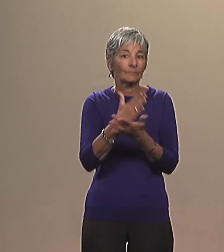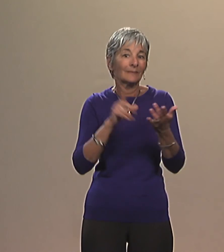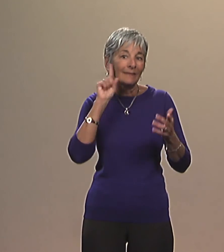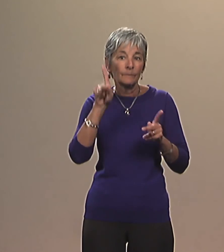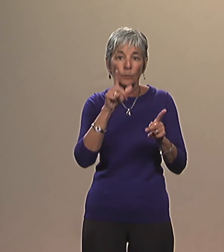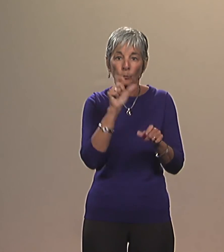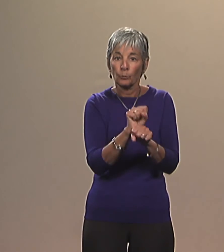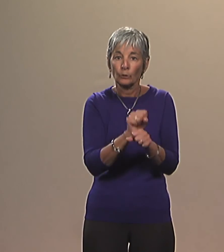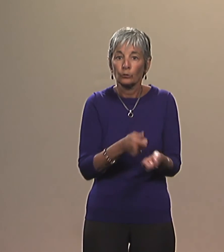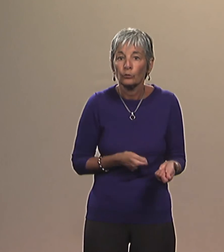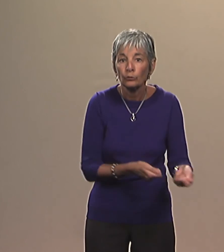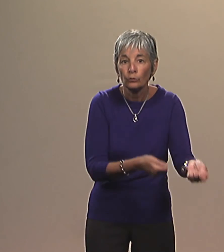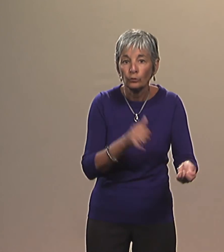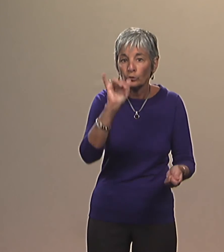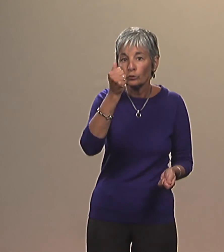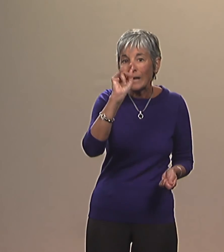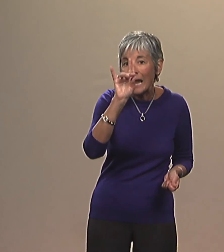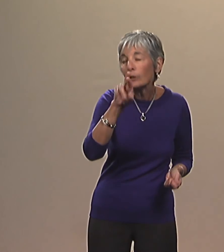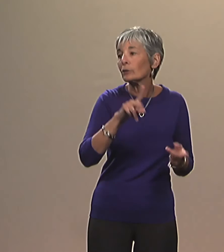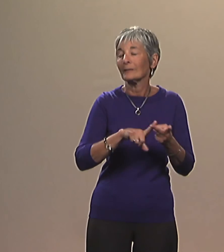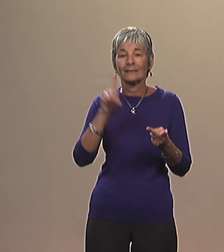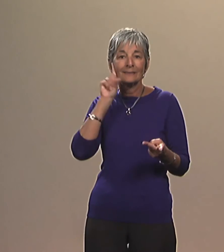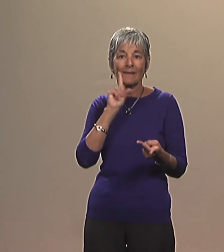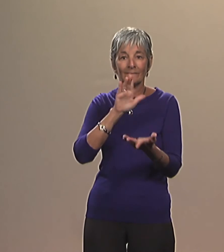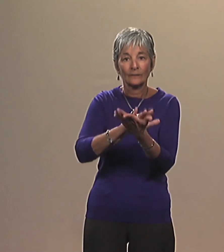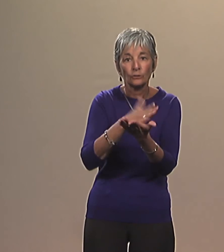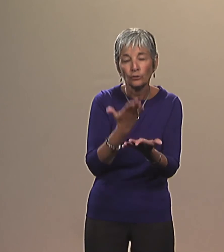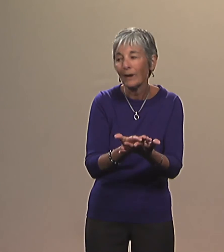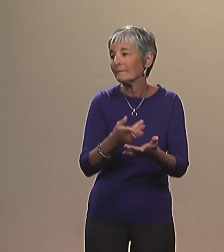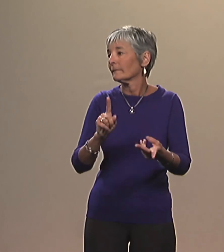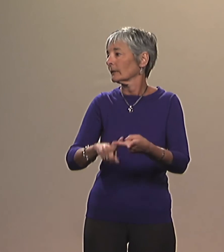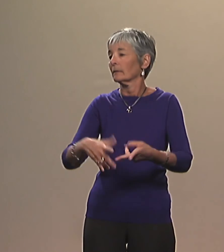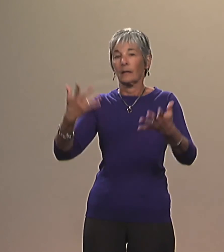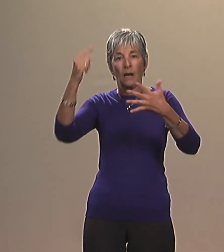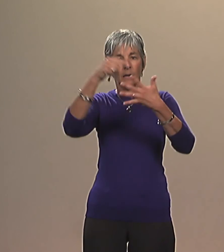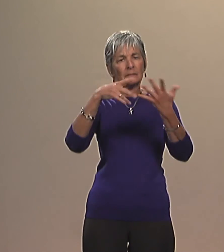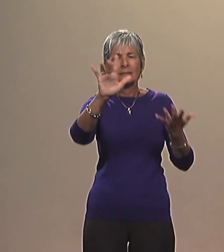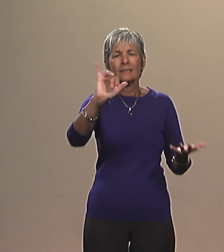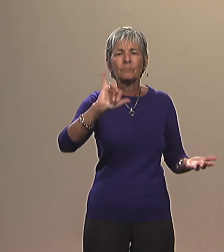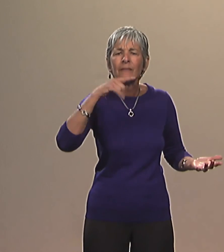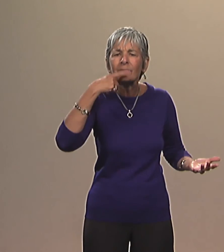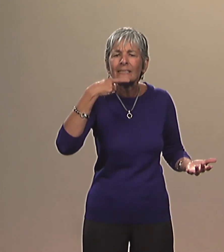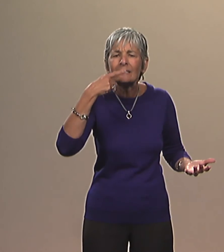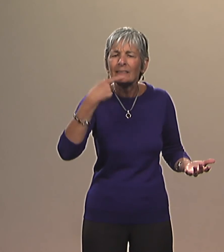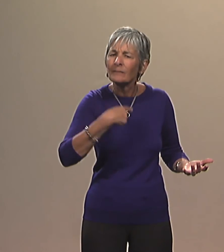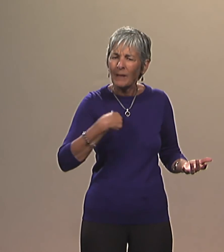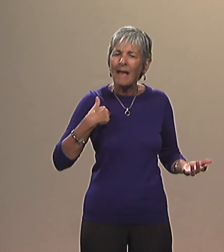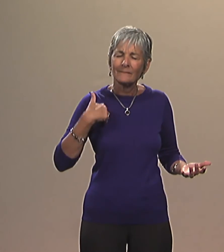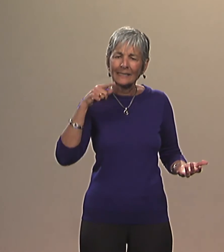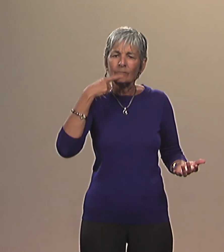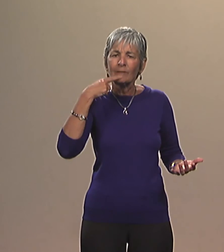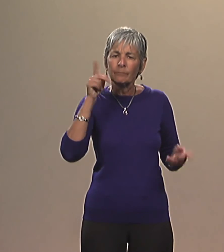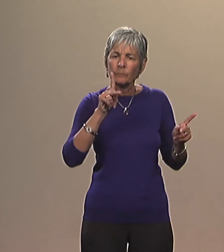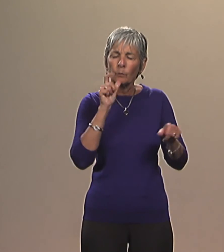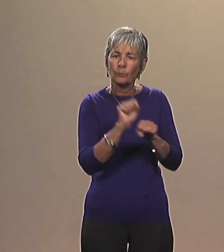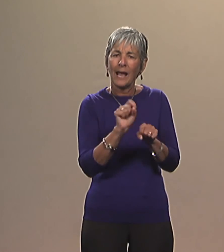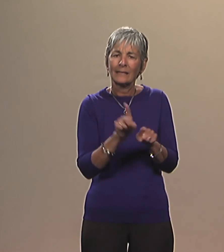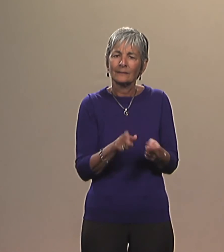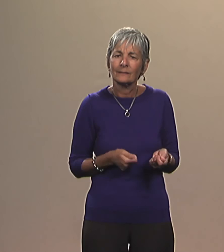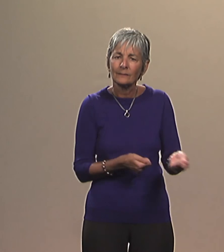We even have some deaf people who work as janitors or as chefs. All of the same types of jobs that hearing people have. Hearing